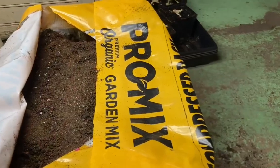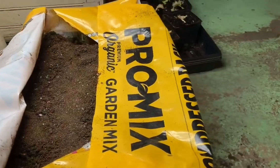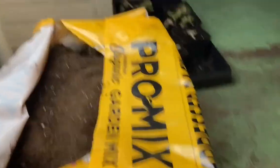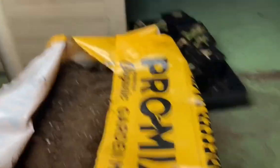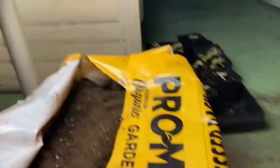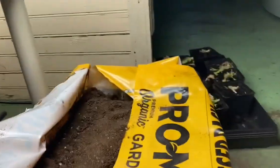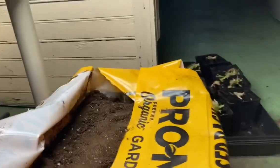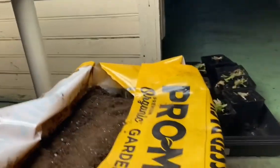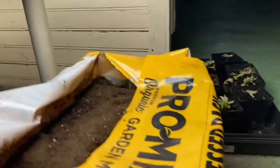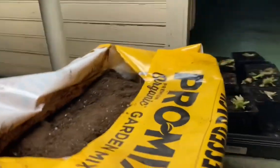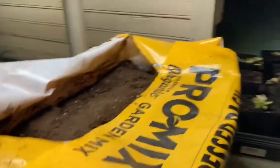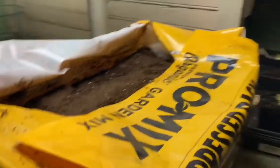use.